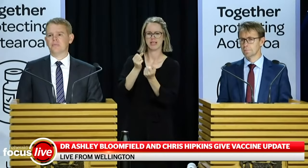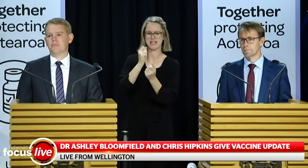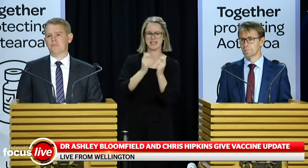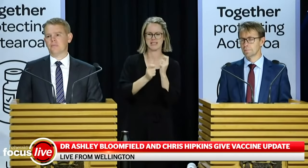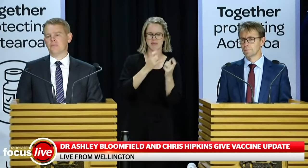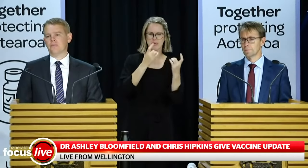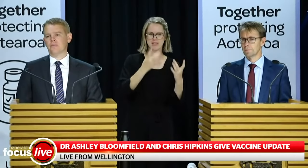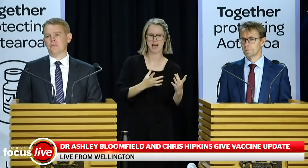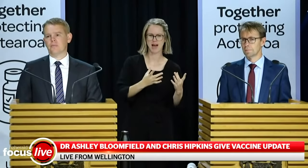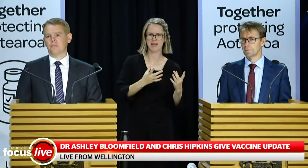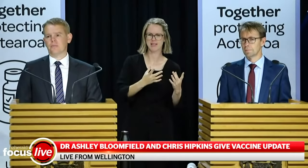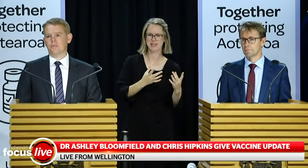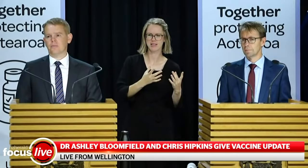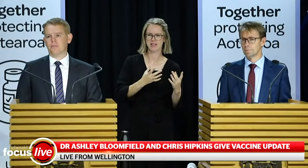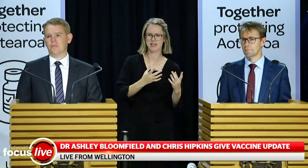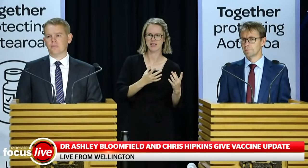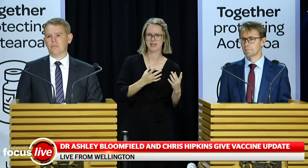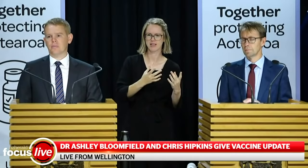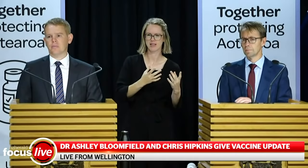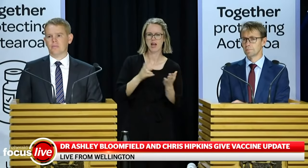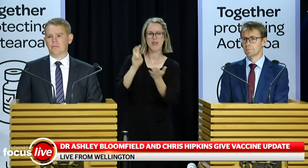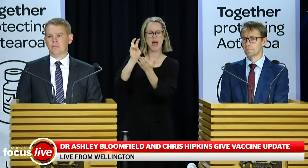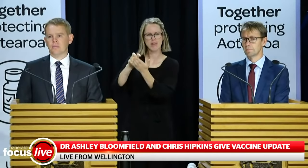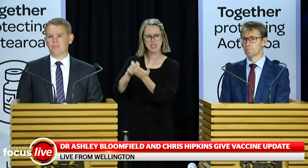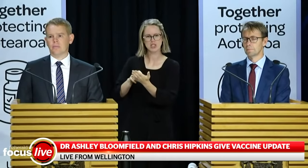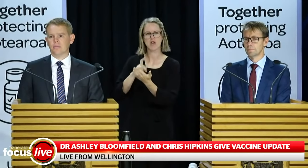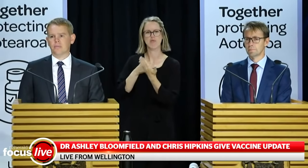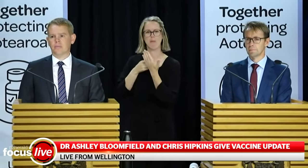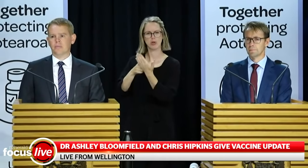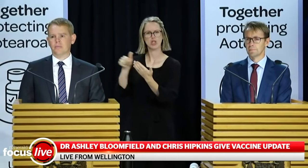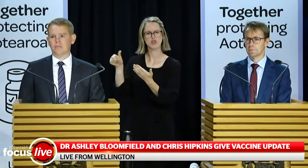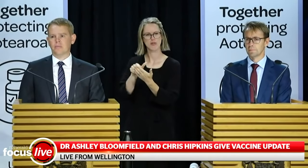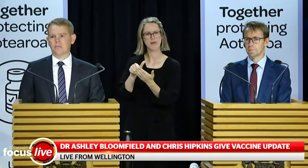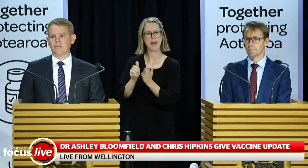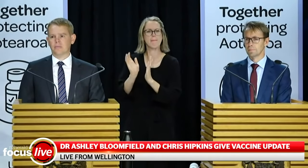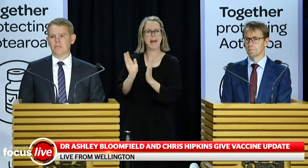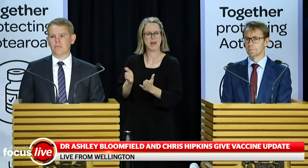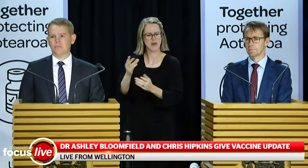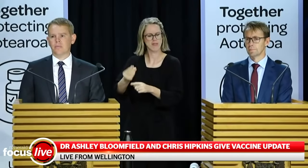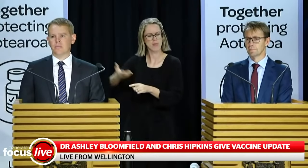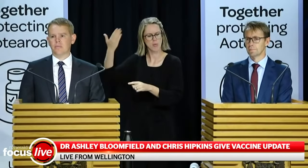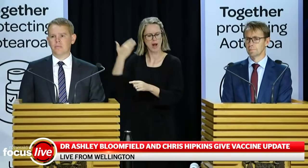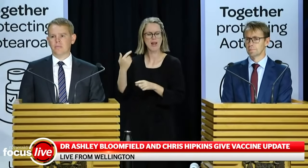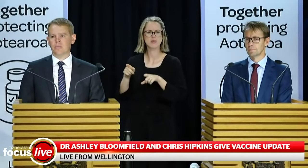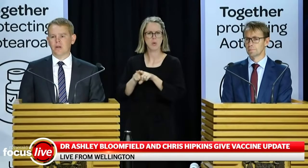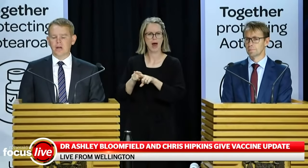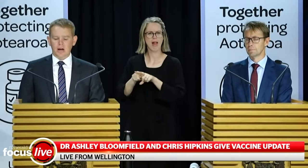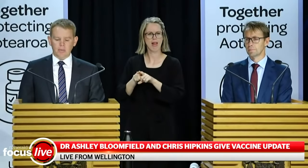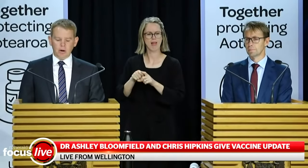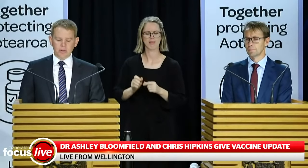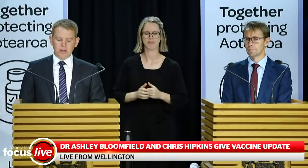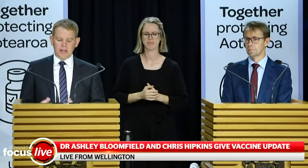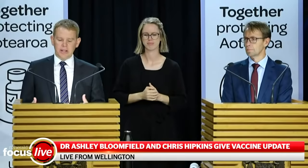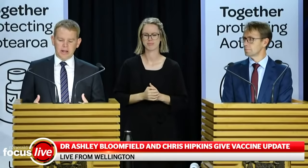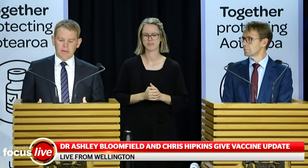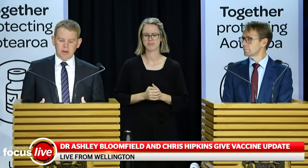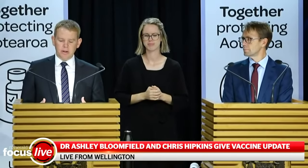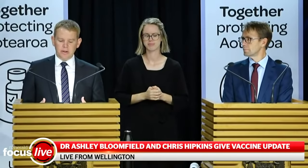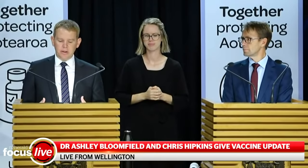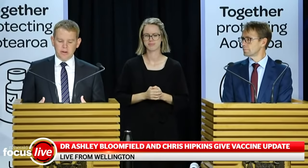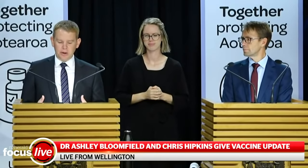testing, wouldn't the logical step have been to say, actually, and you need to report it, and you need to report it accurately to one central point as well?